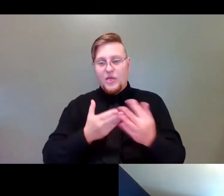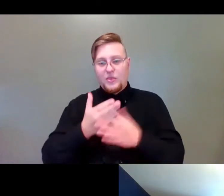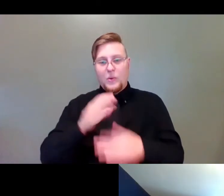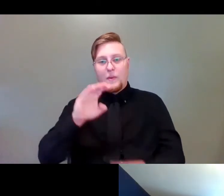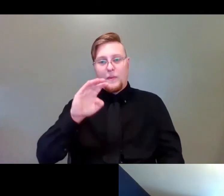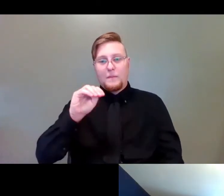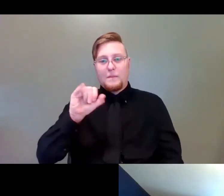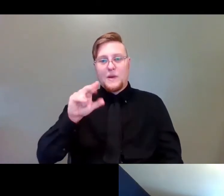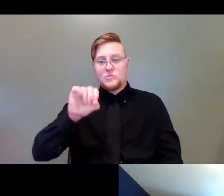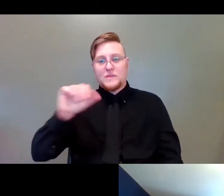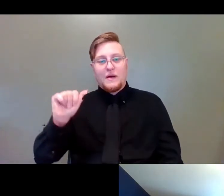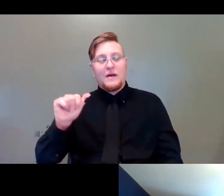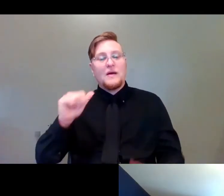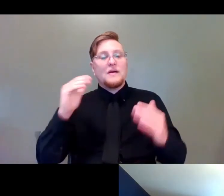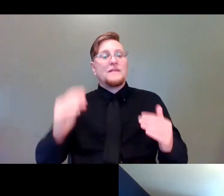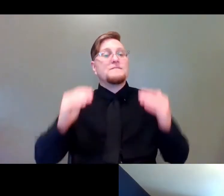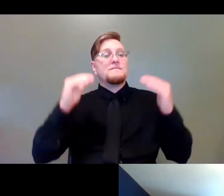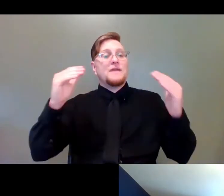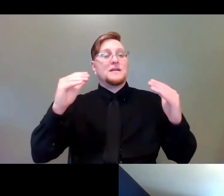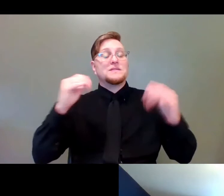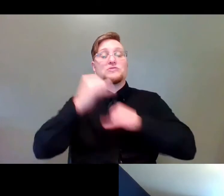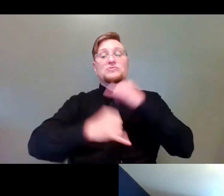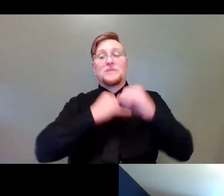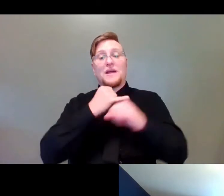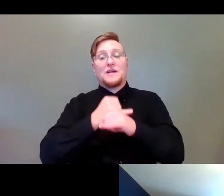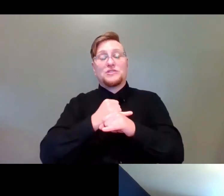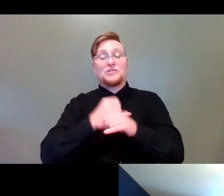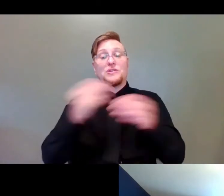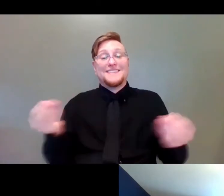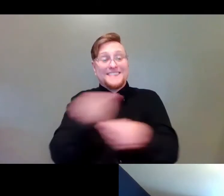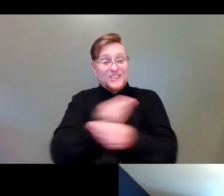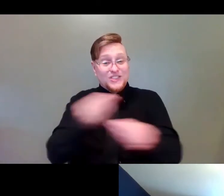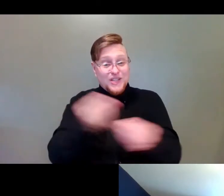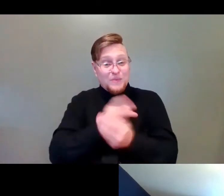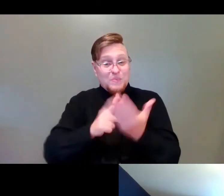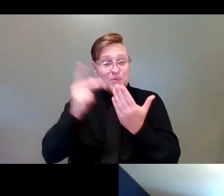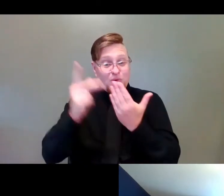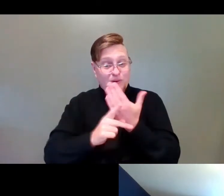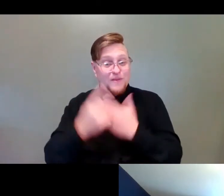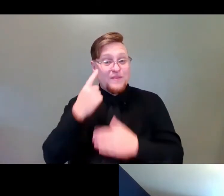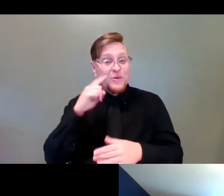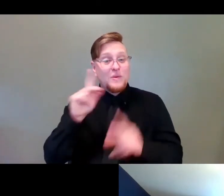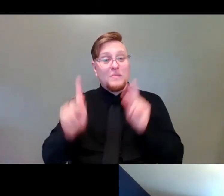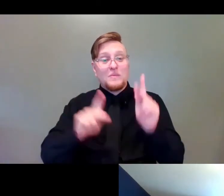exchange programs for people with disabilities. So if you're watching, listening, participating in this